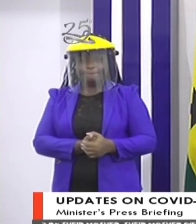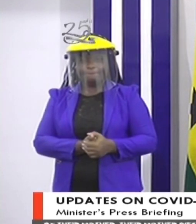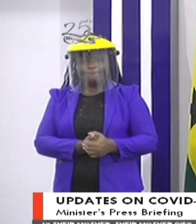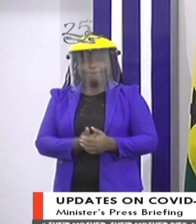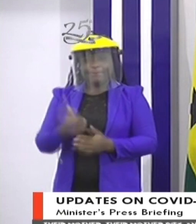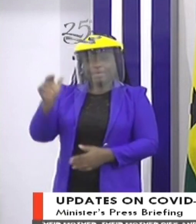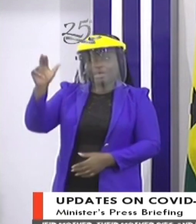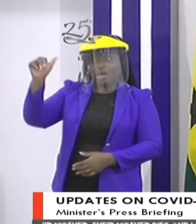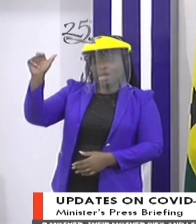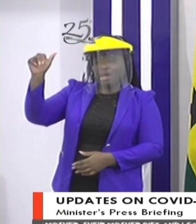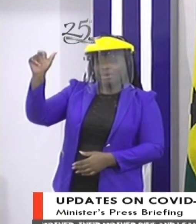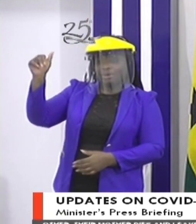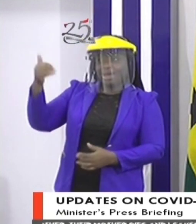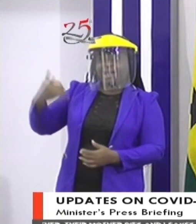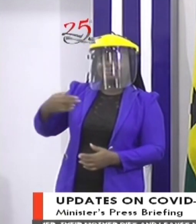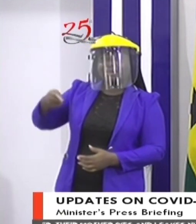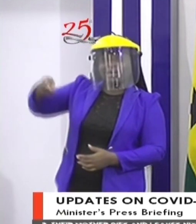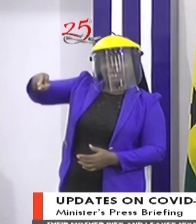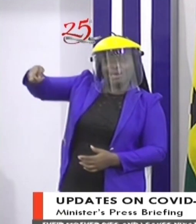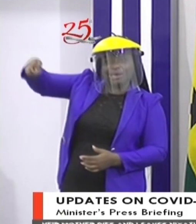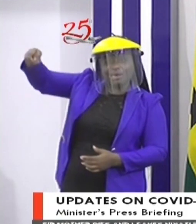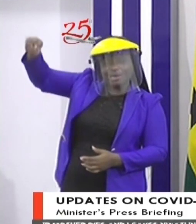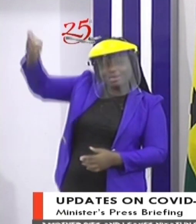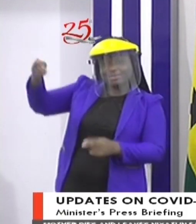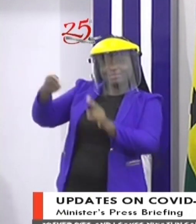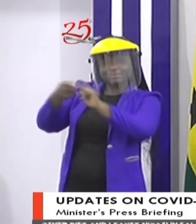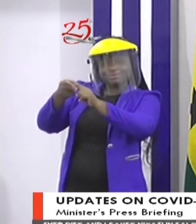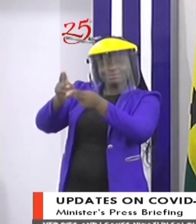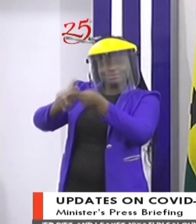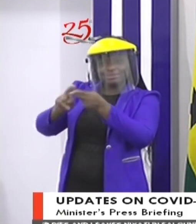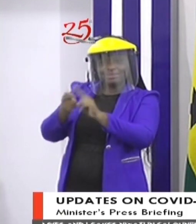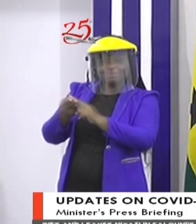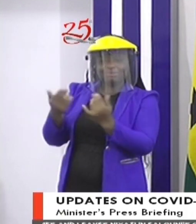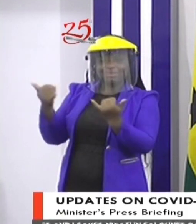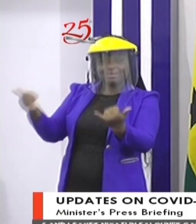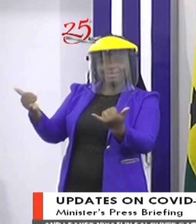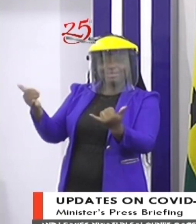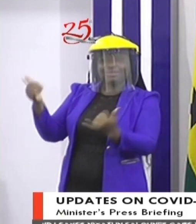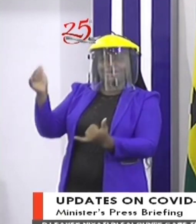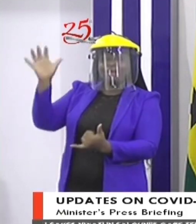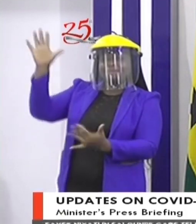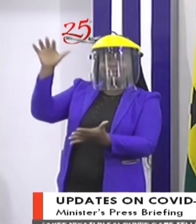Greater Accra has the highest number of cases and stands at